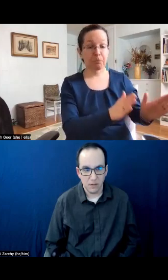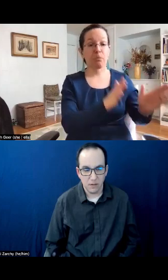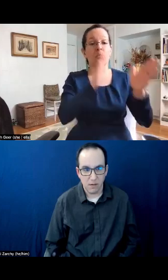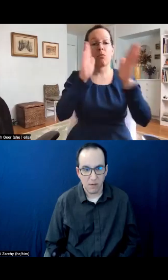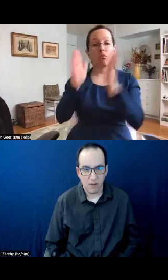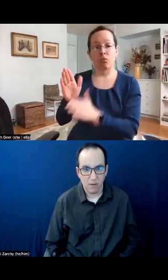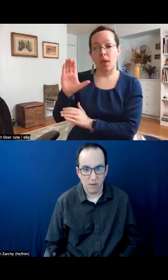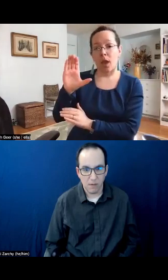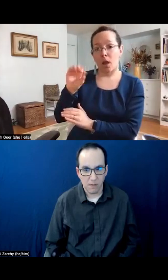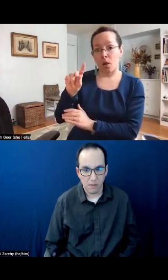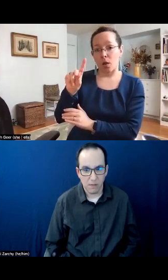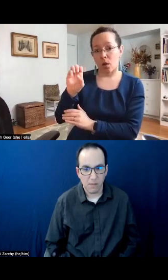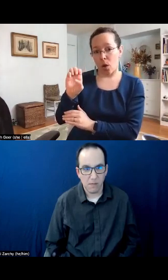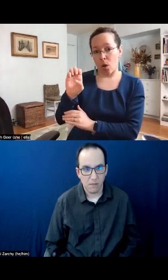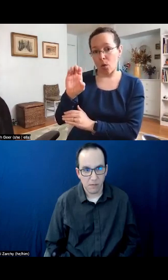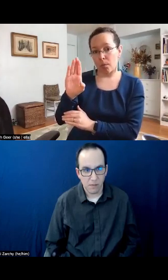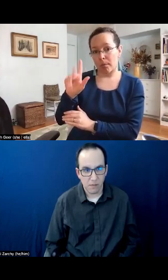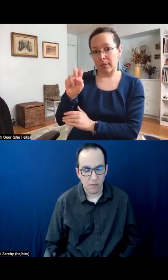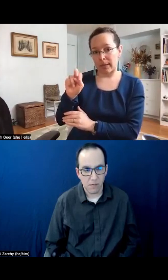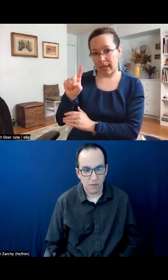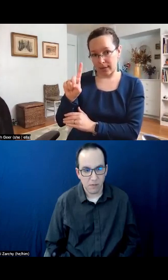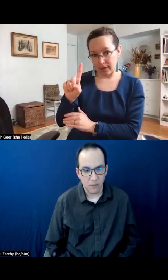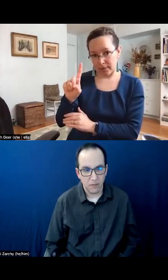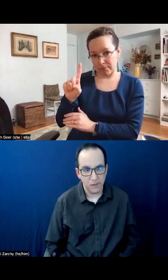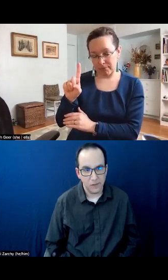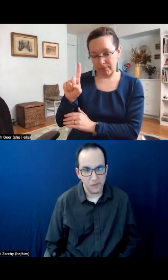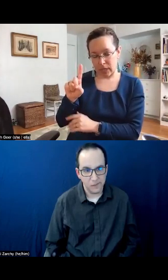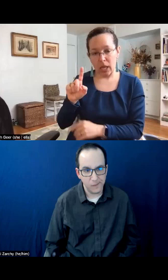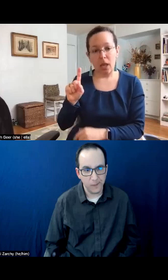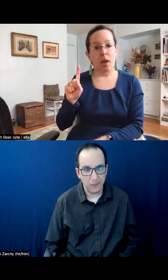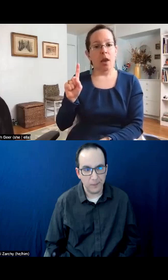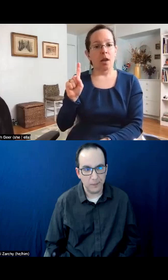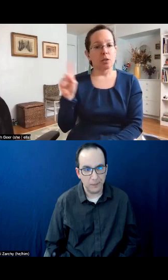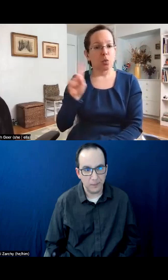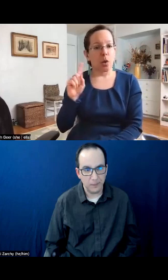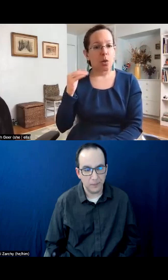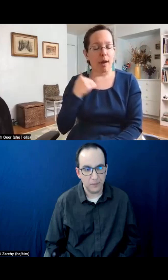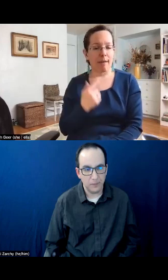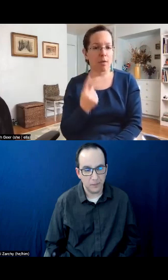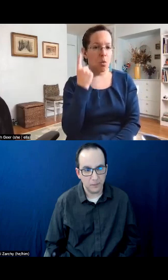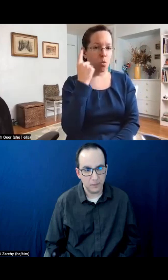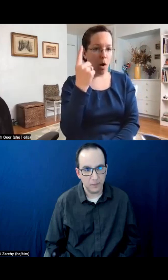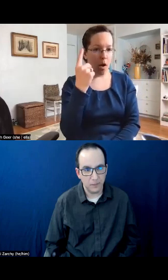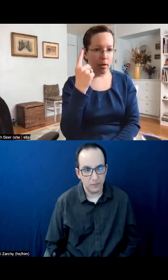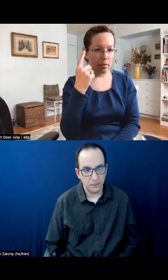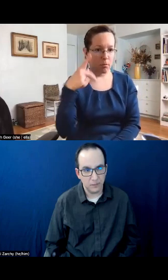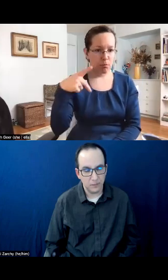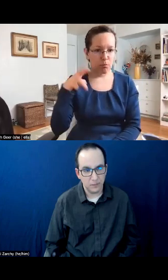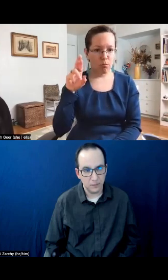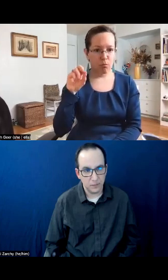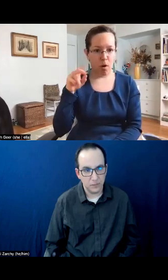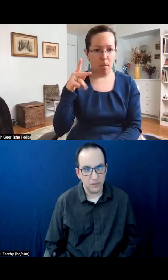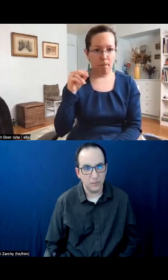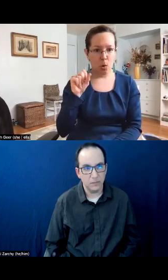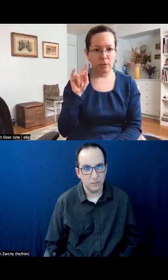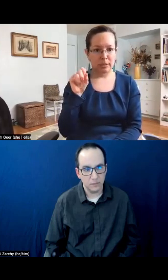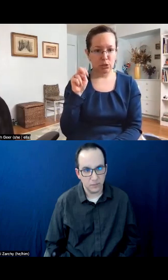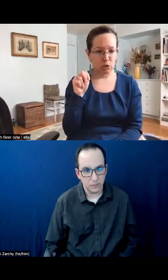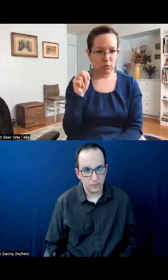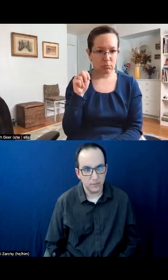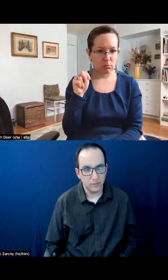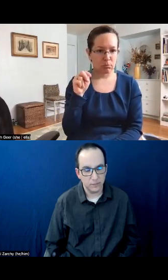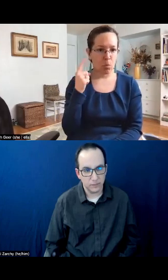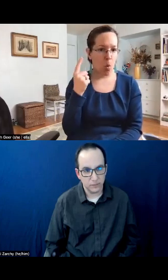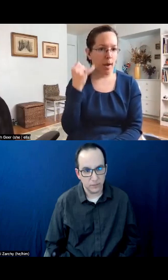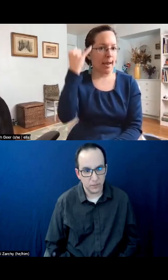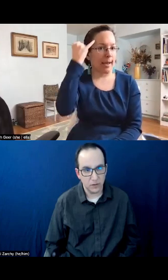have seen SIMCOM be at all close to accessible for those listening in ASL. Now contrast that with code blending, which is where